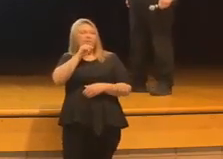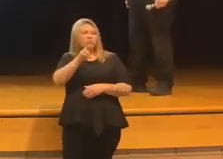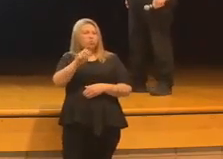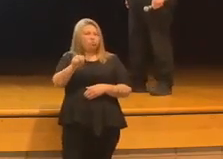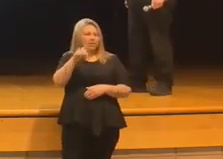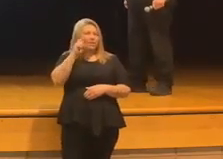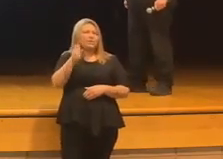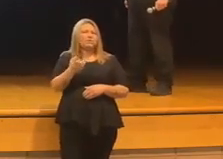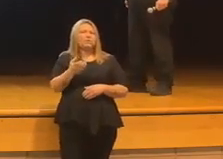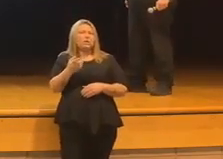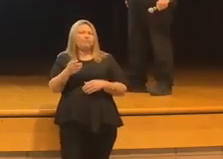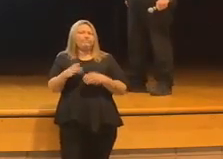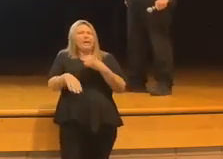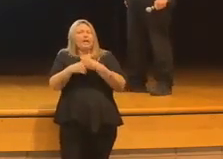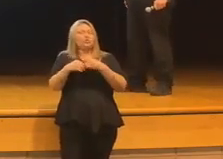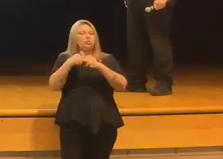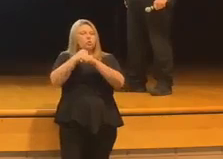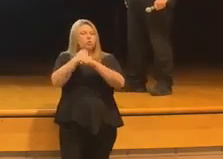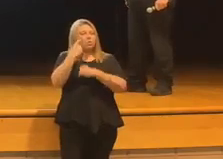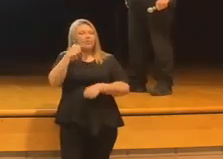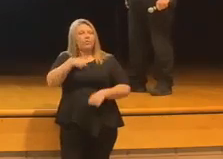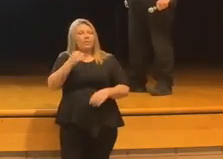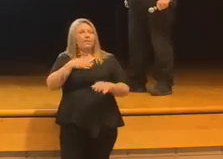extra security for me and my family, I feel.